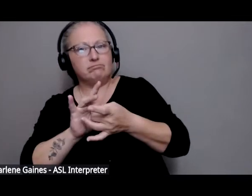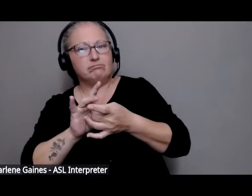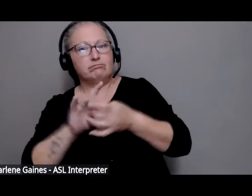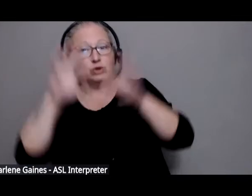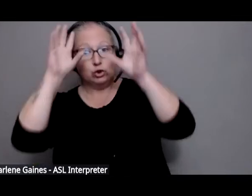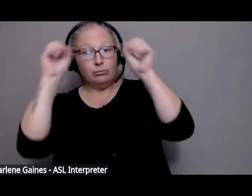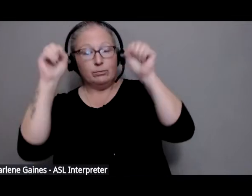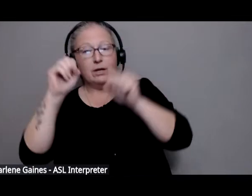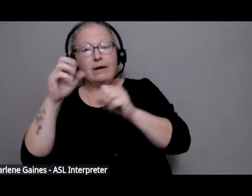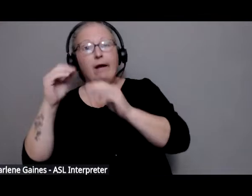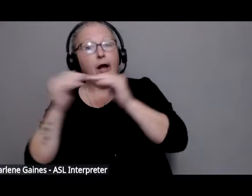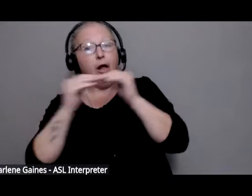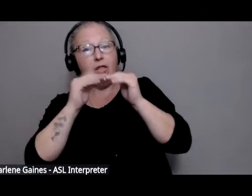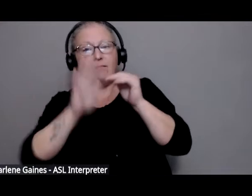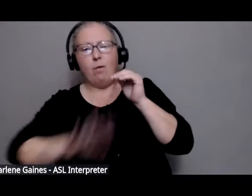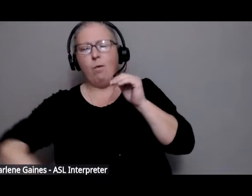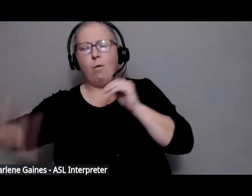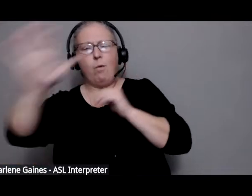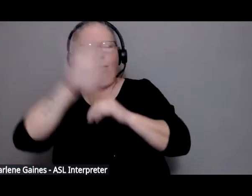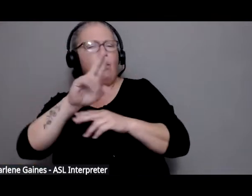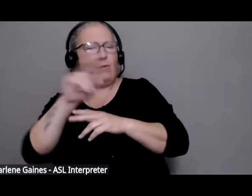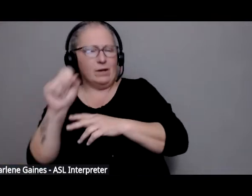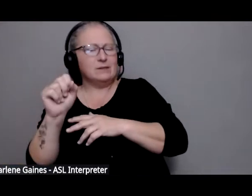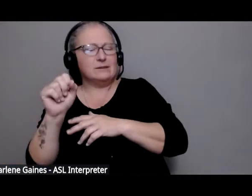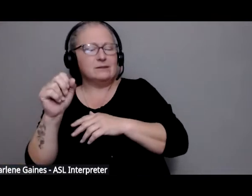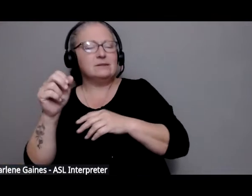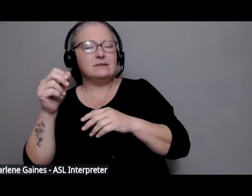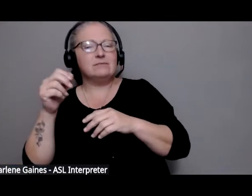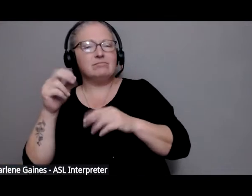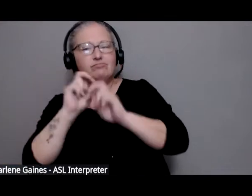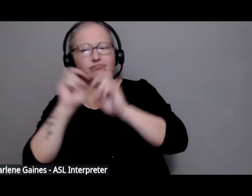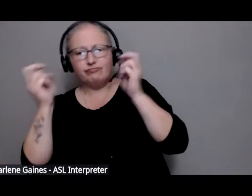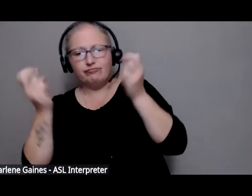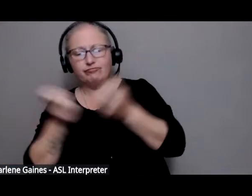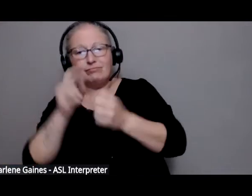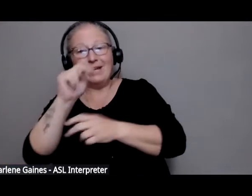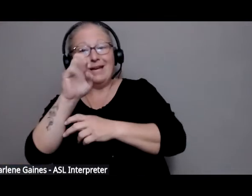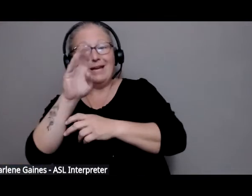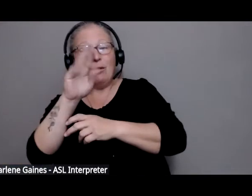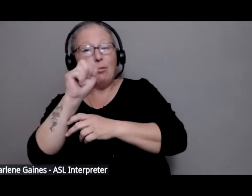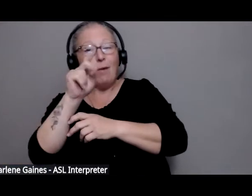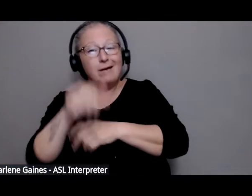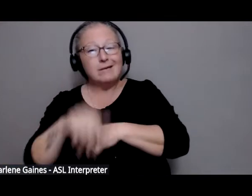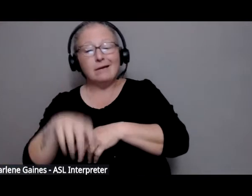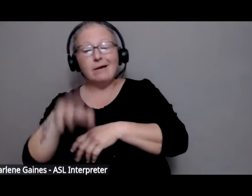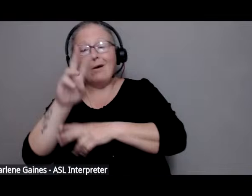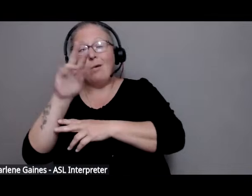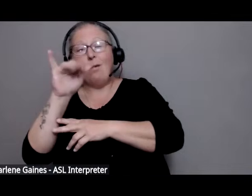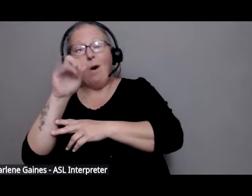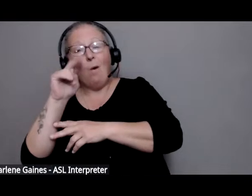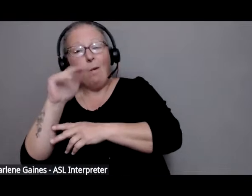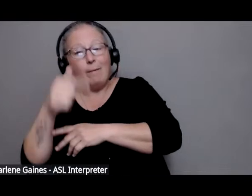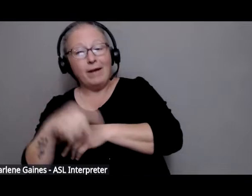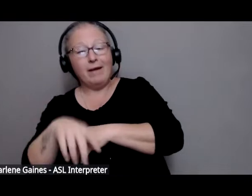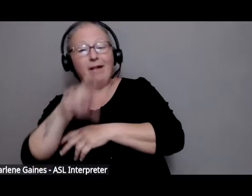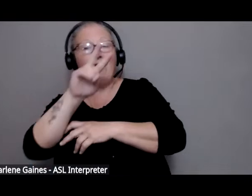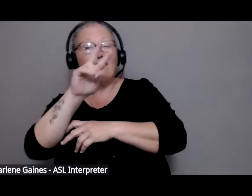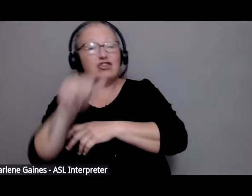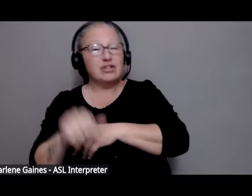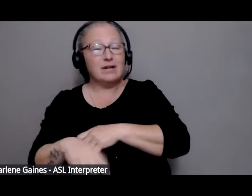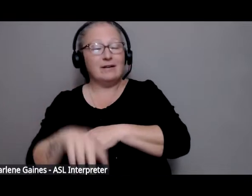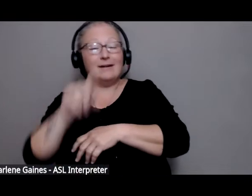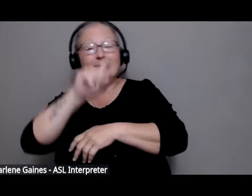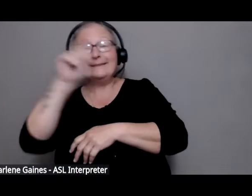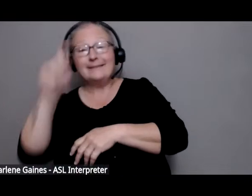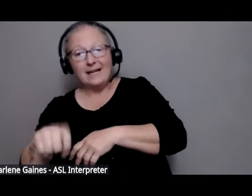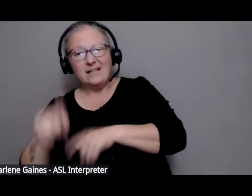superintendent colleagues from all over the country. I got to sit at a table with Nebraska and Wyoming, Virginia, Texas,